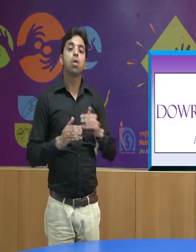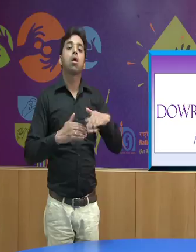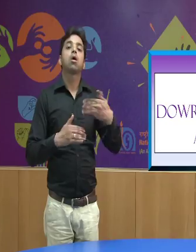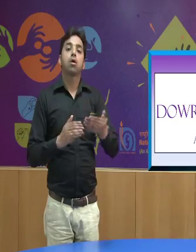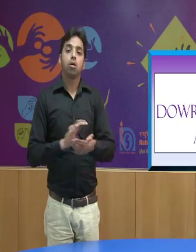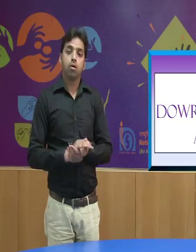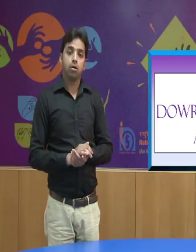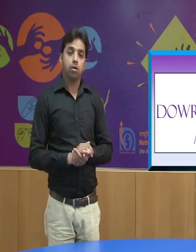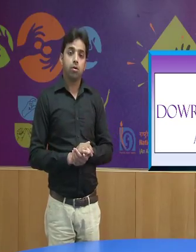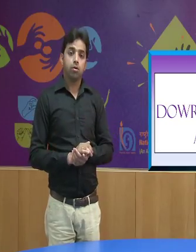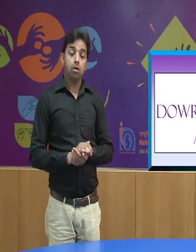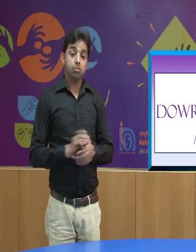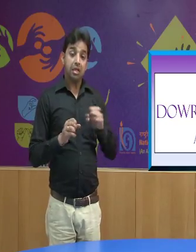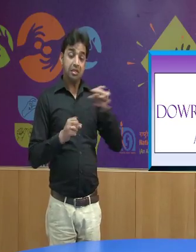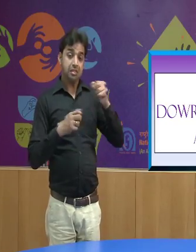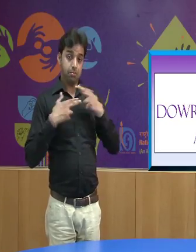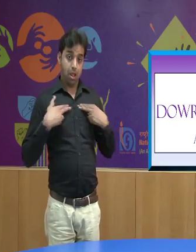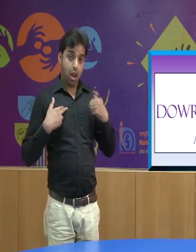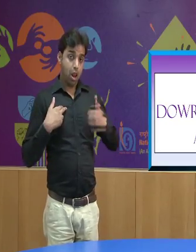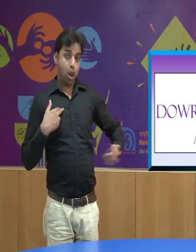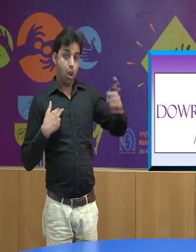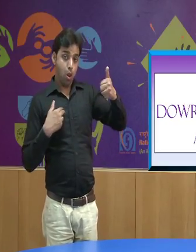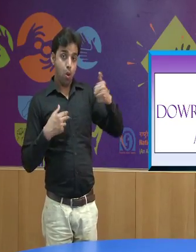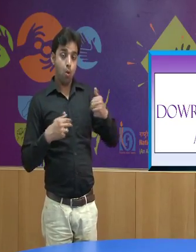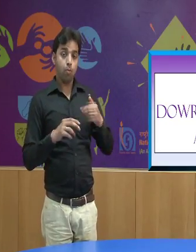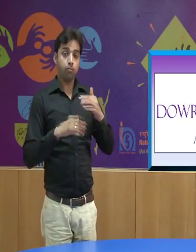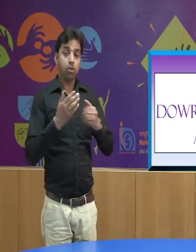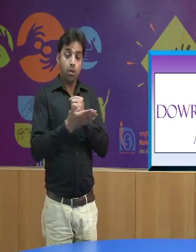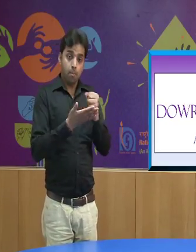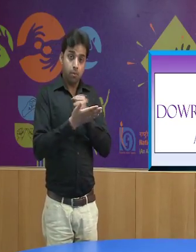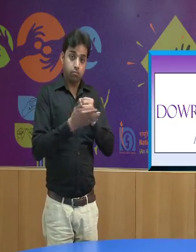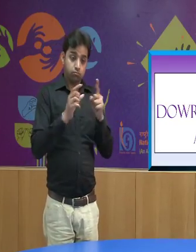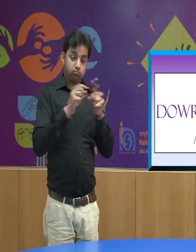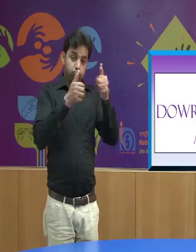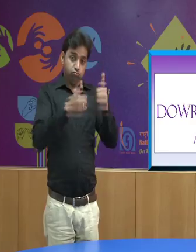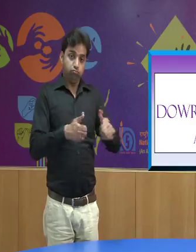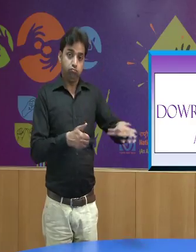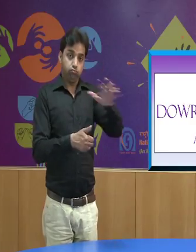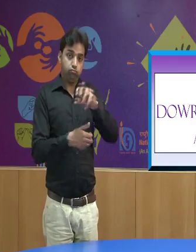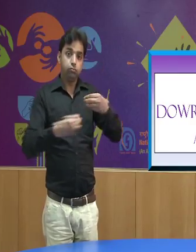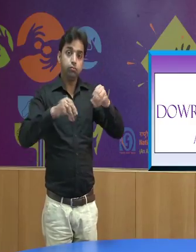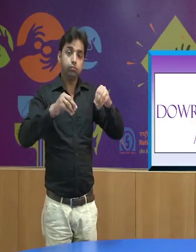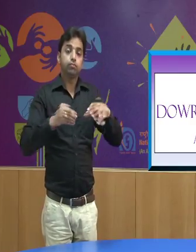However, despite the law, the practice of dowry continues in our